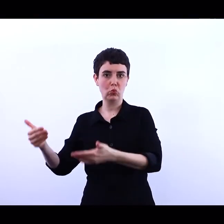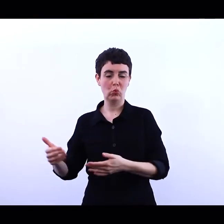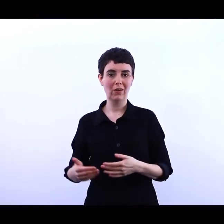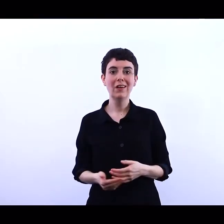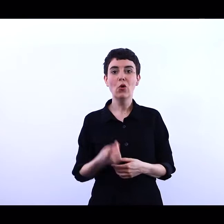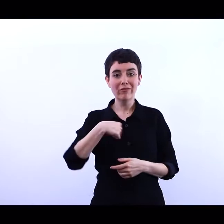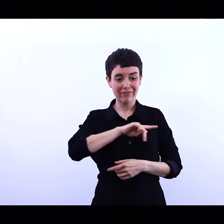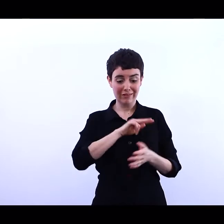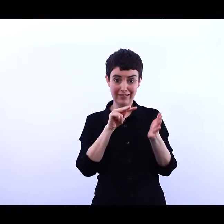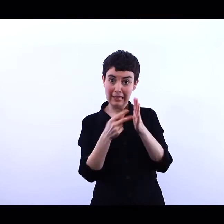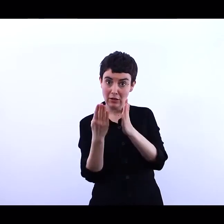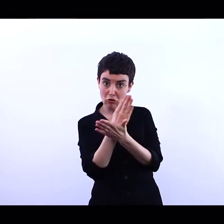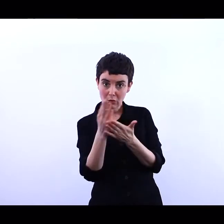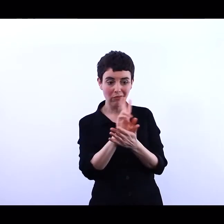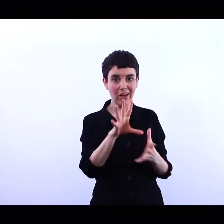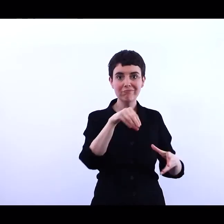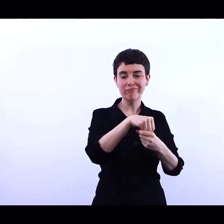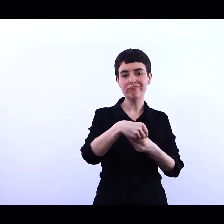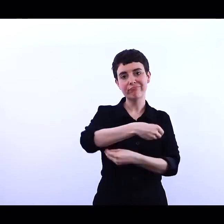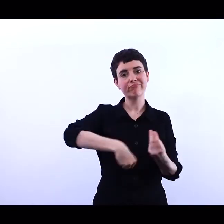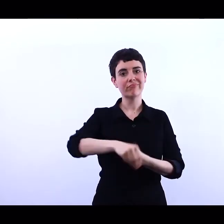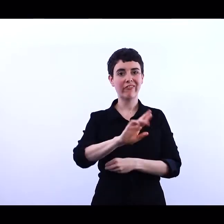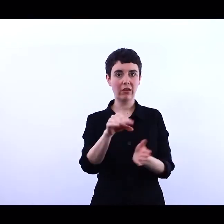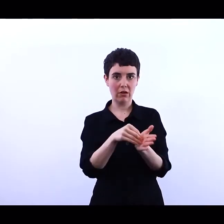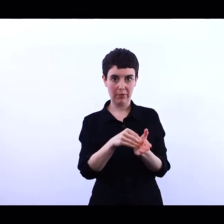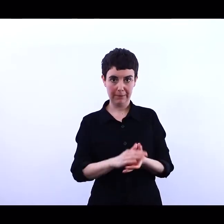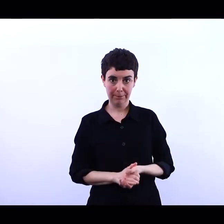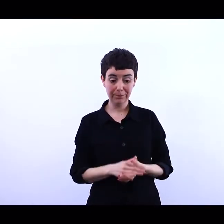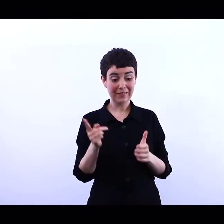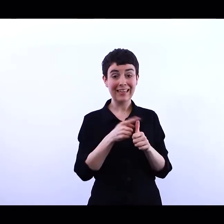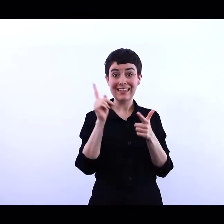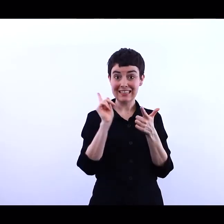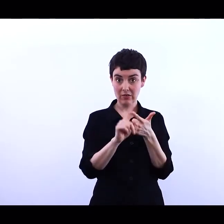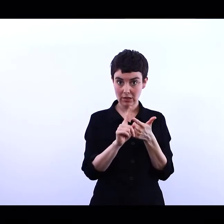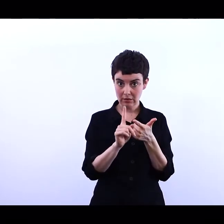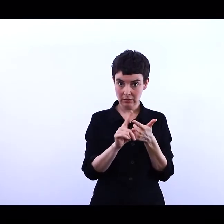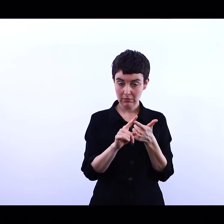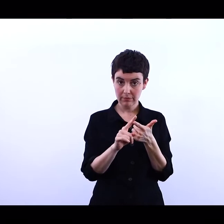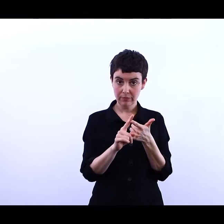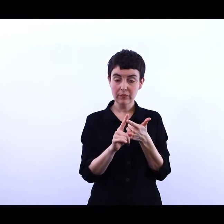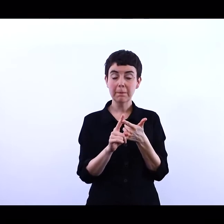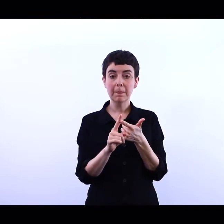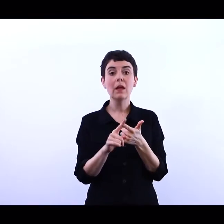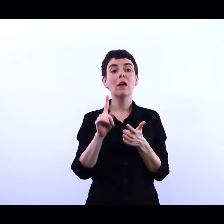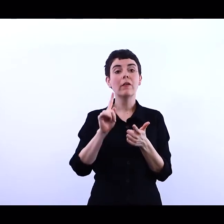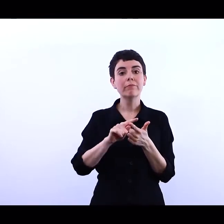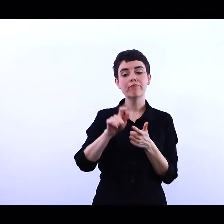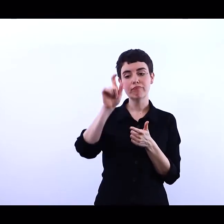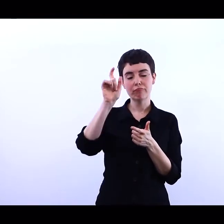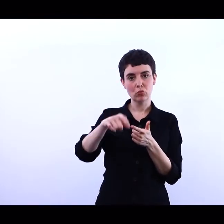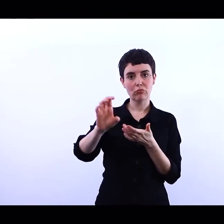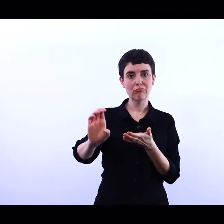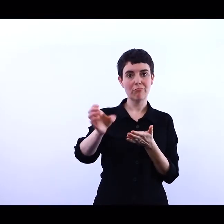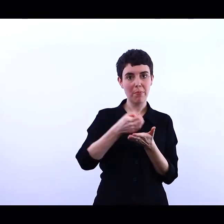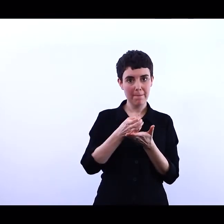work through technology. Number 2, hire people for mission and direction, not the tech